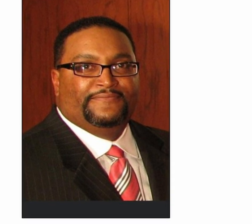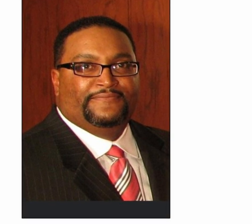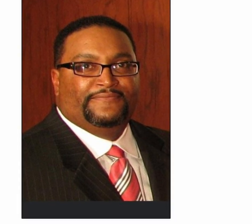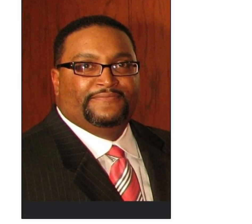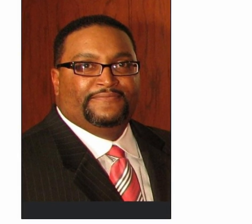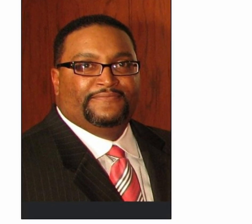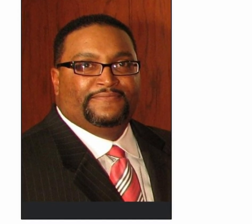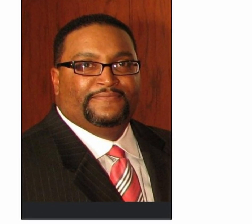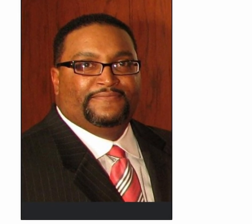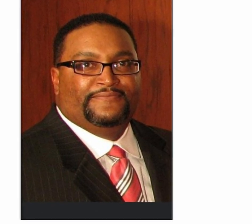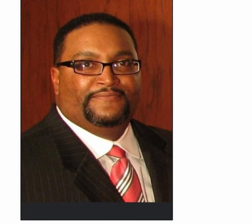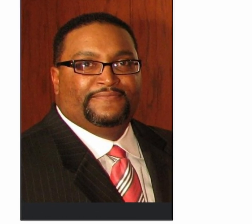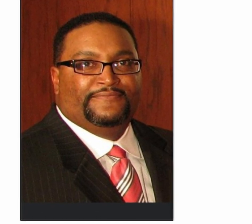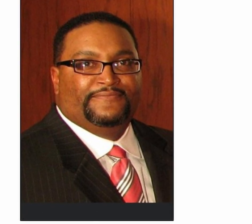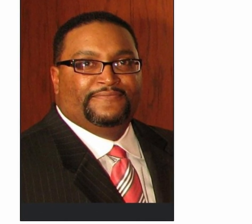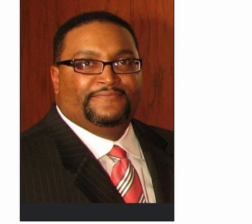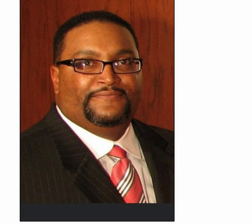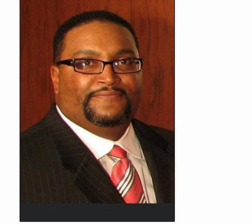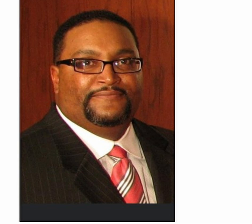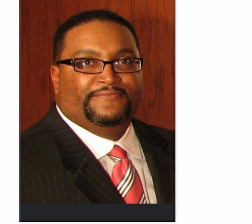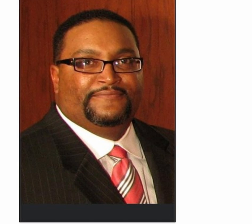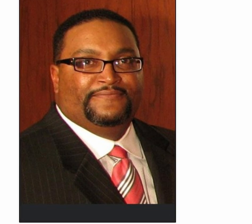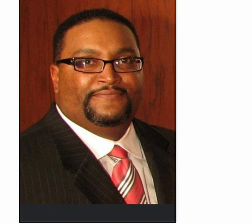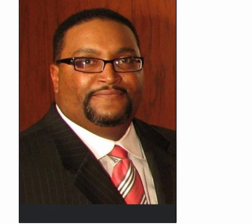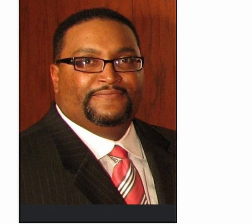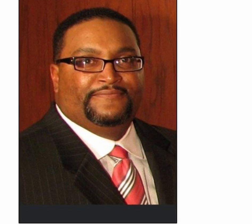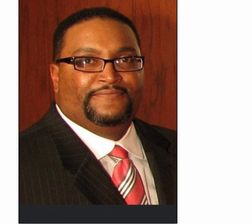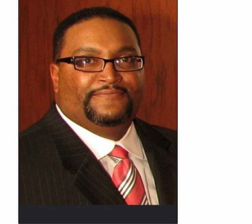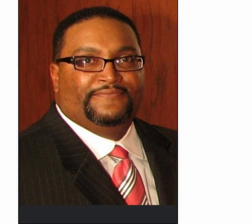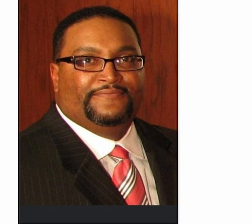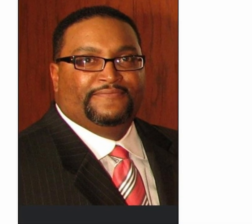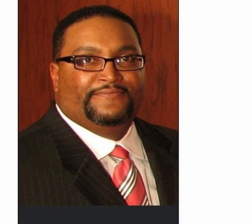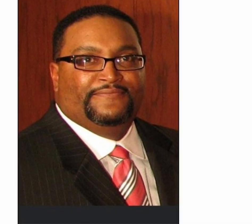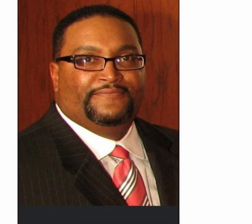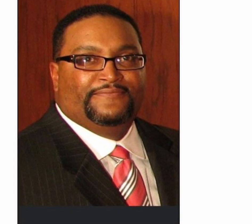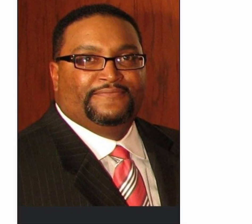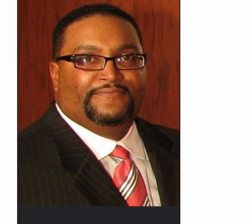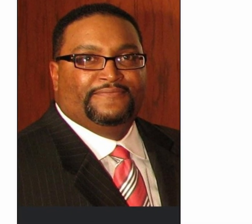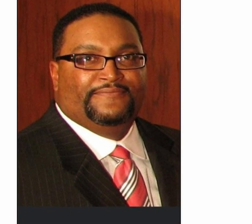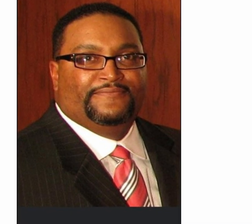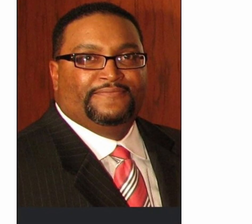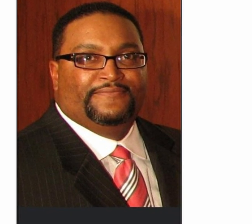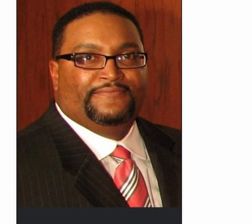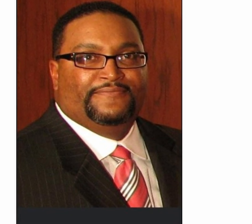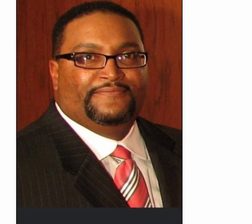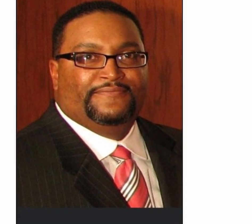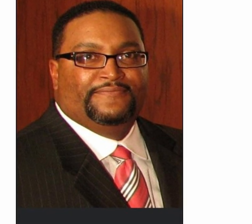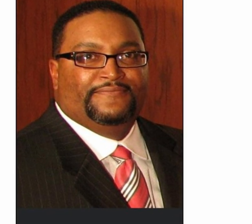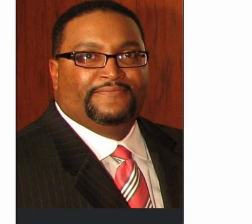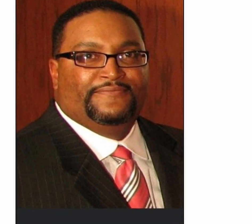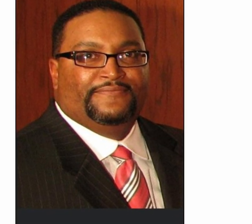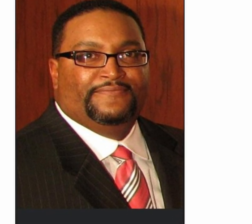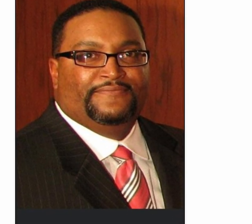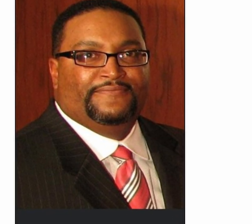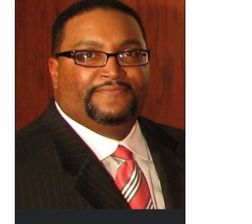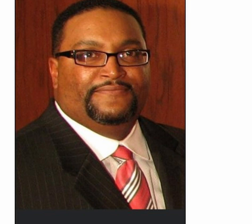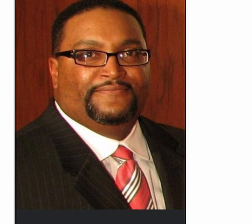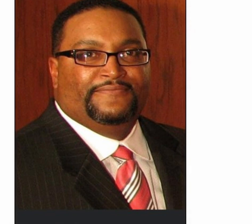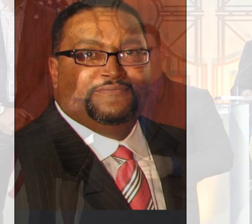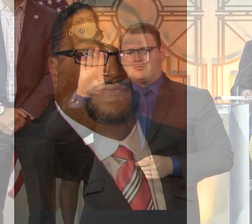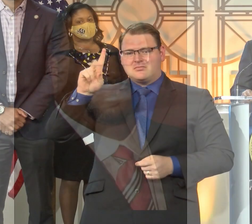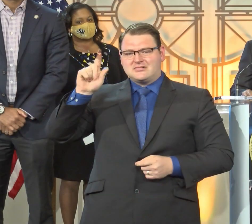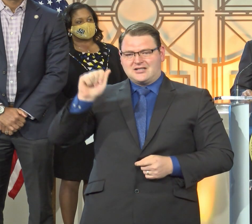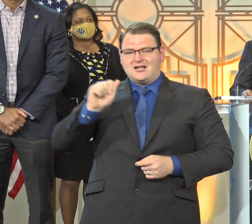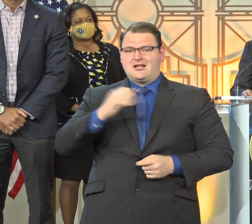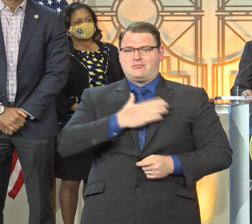Tony was president and head of Alpha Eta Lambda, Alpha Phi Alpha Fraternity Incorporated, which is